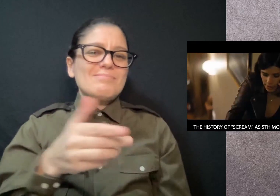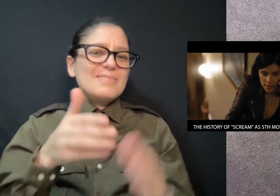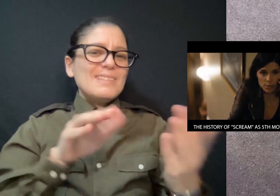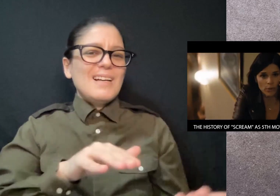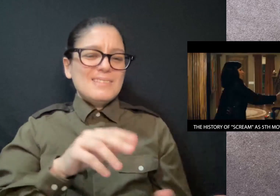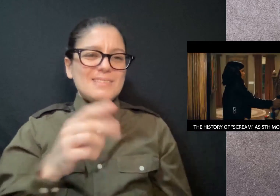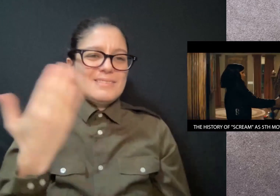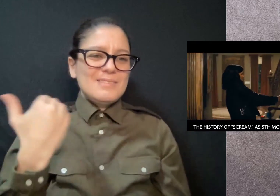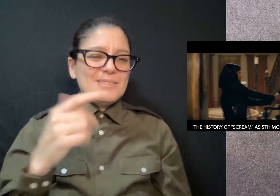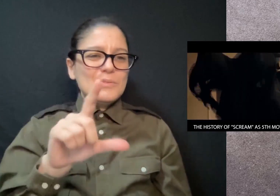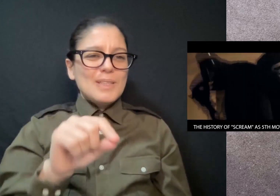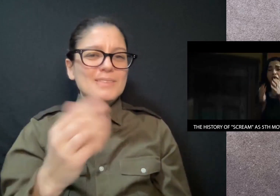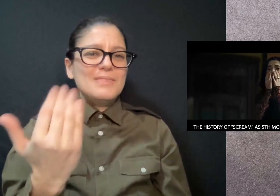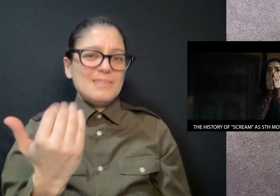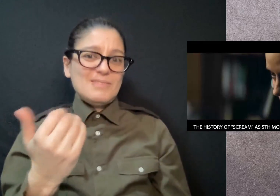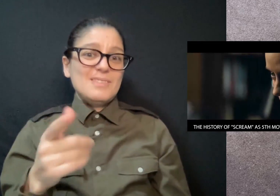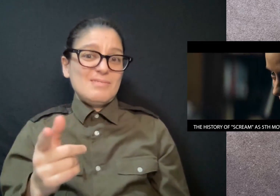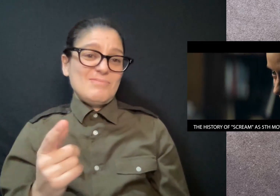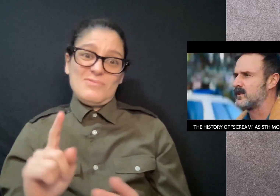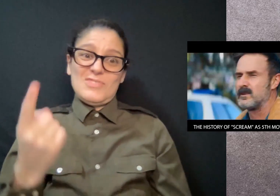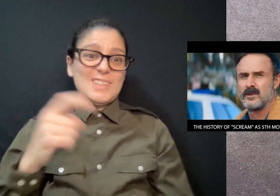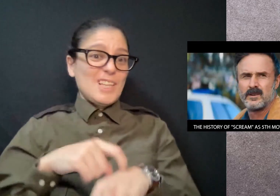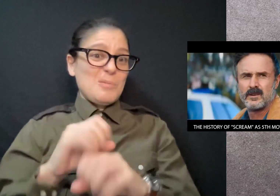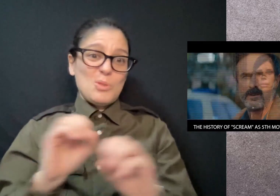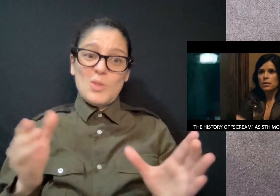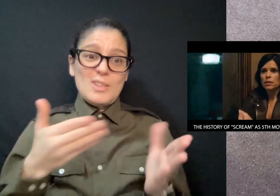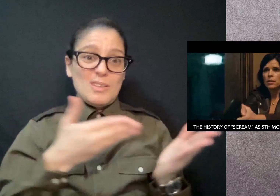How many of you are fans of the horror movie Scream?